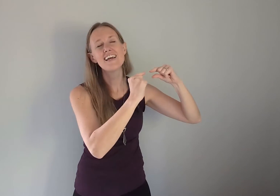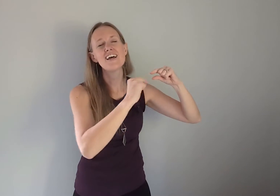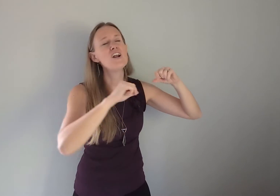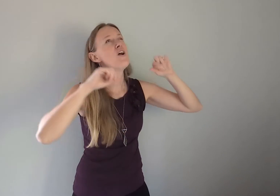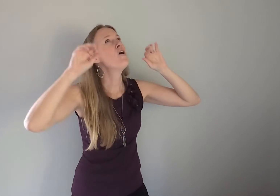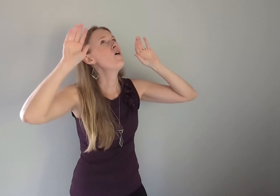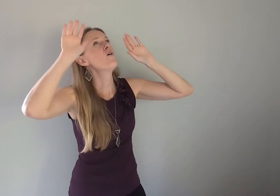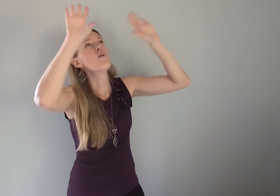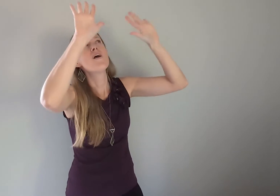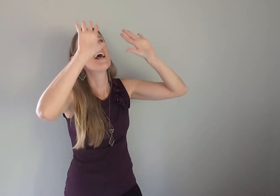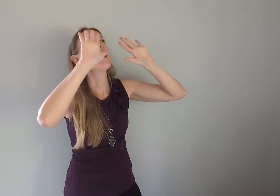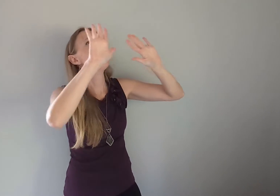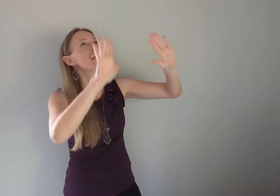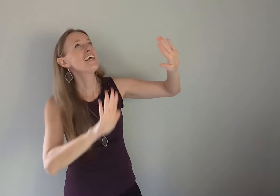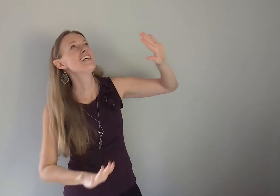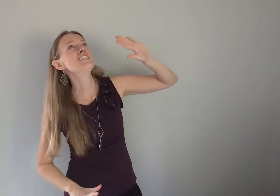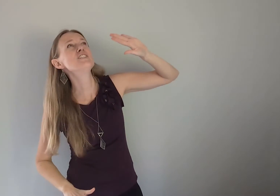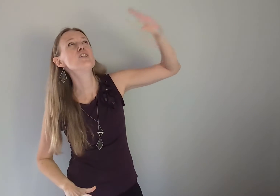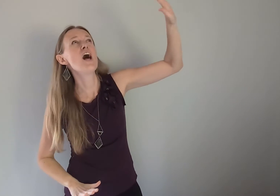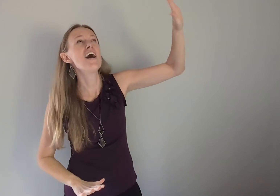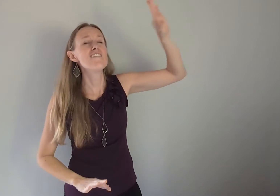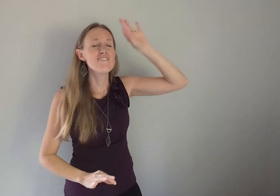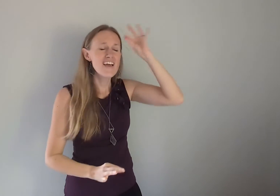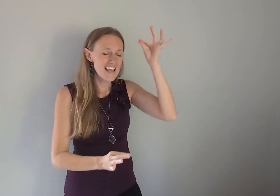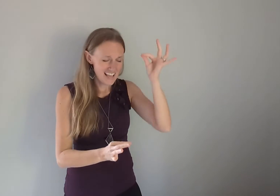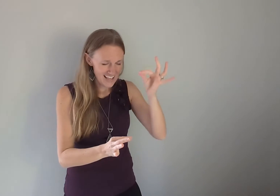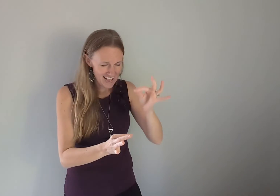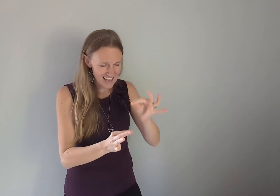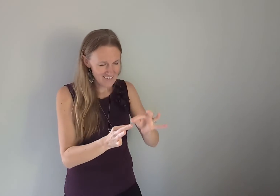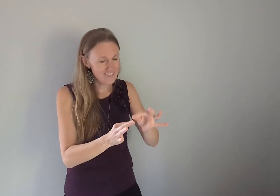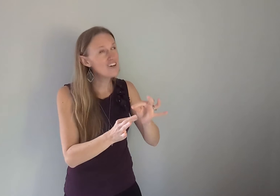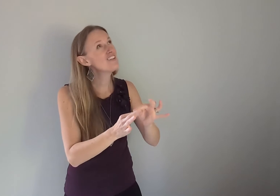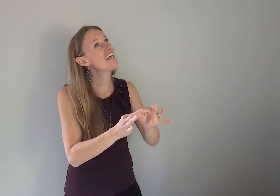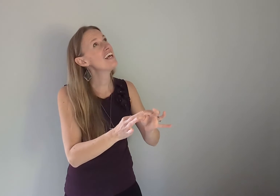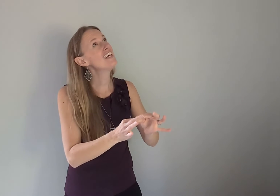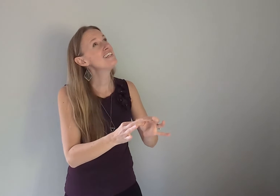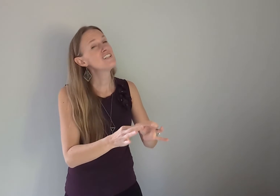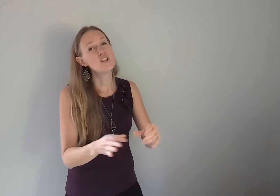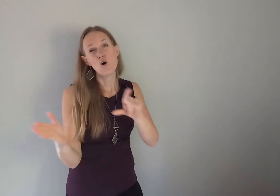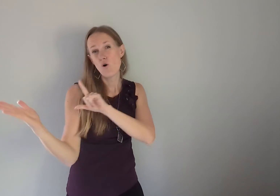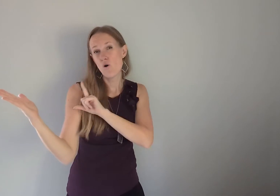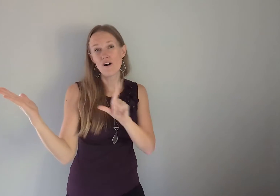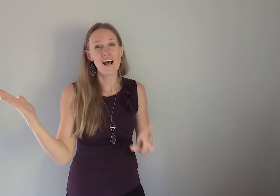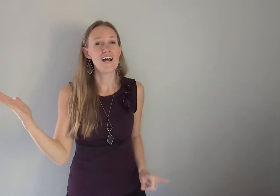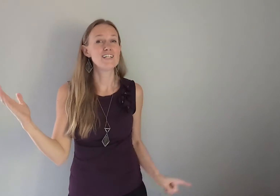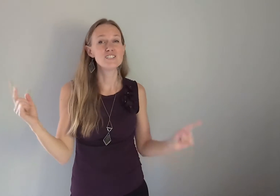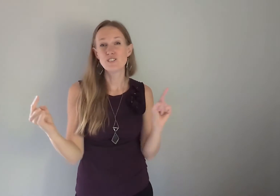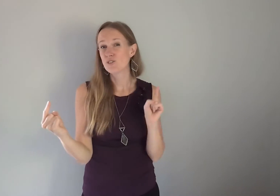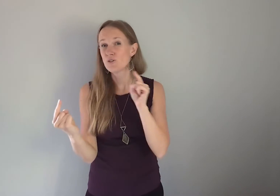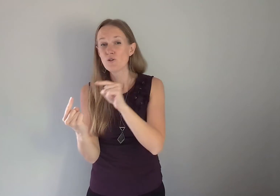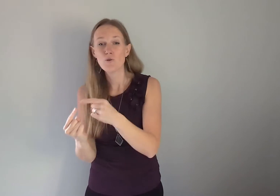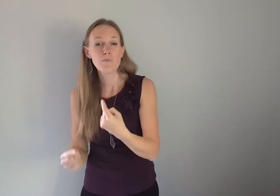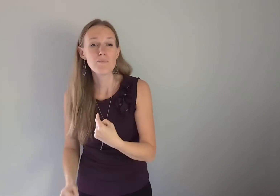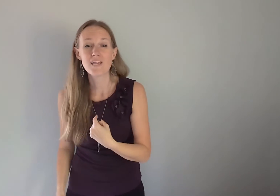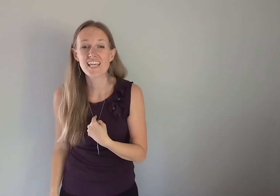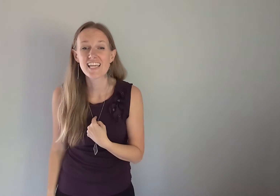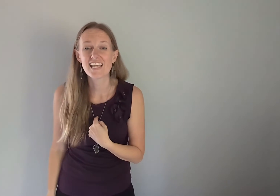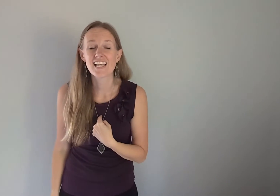provided. Great is thy faithfulness, Lord, unto me.